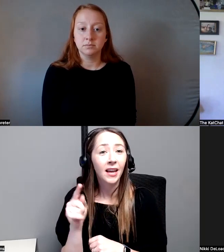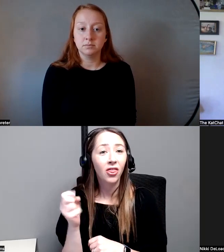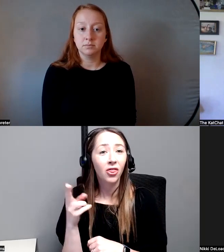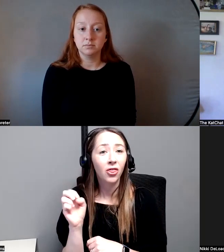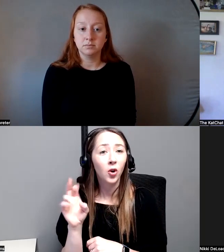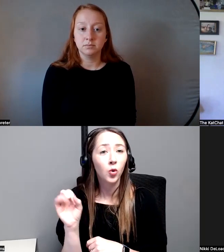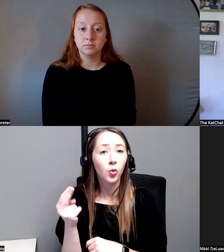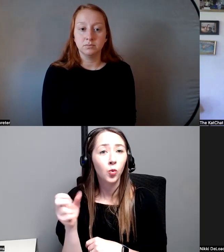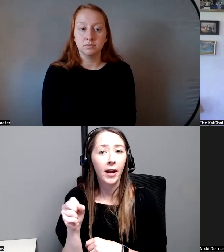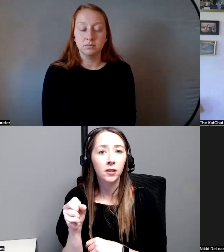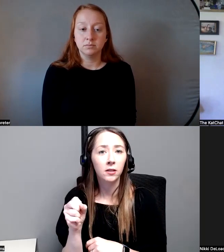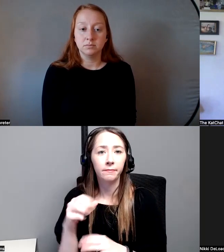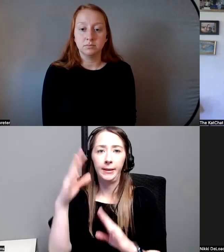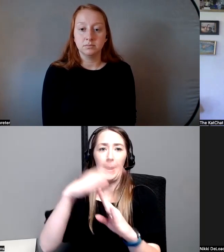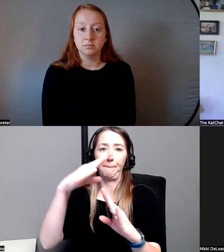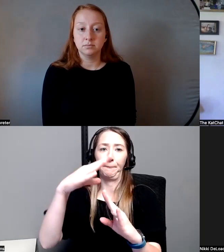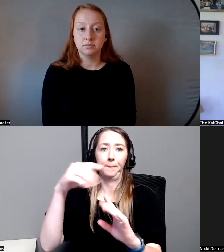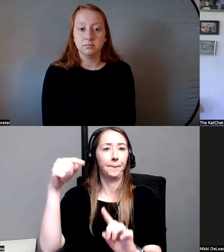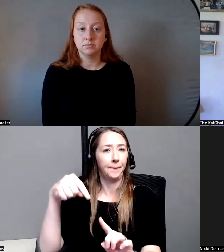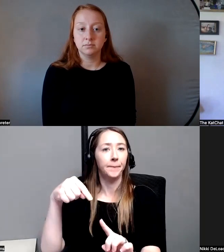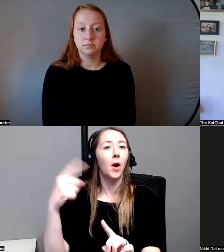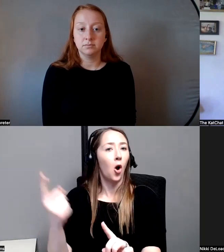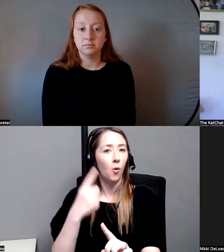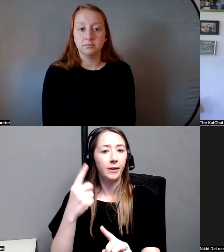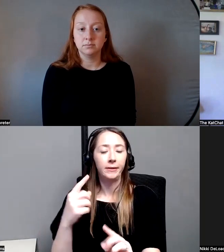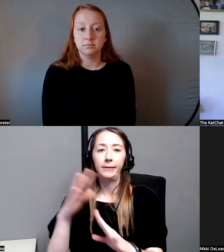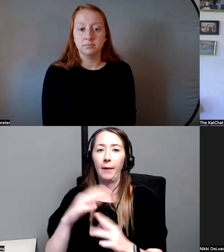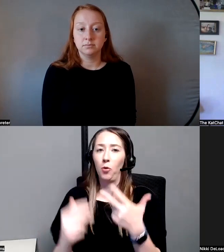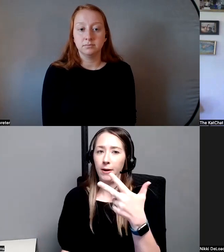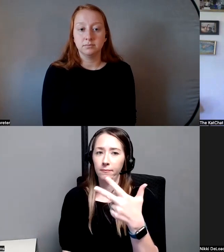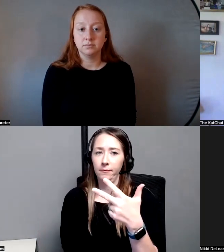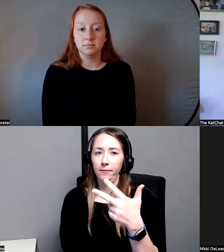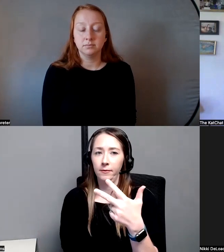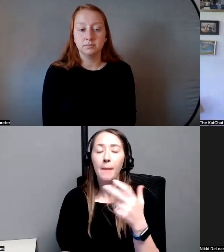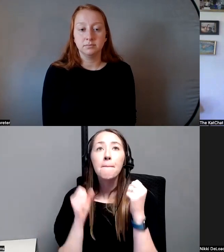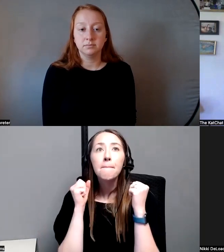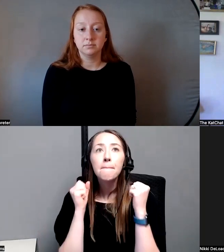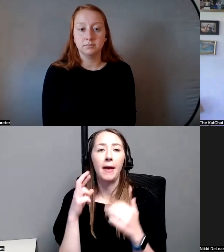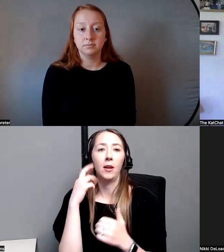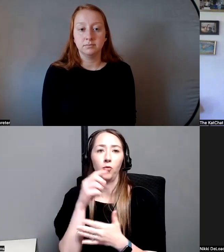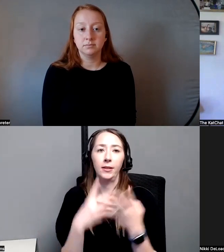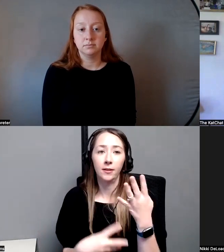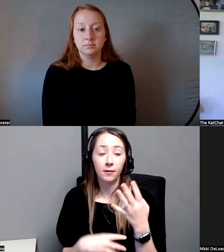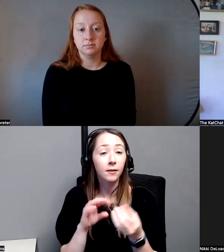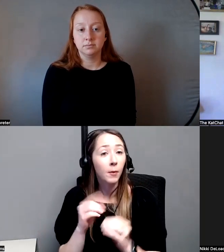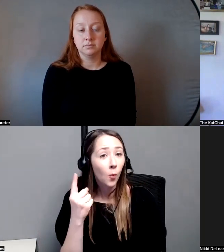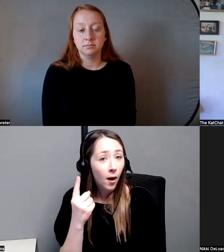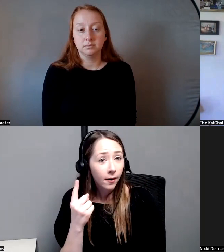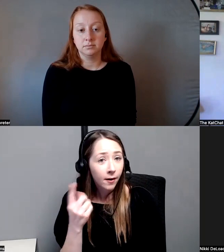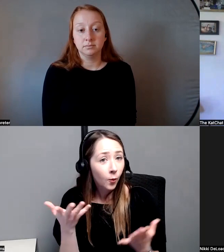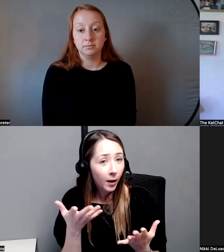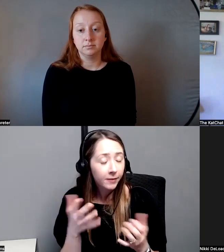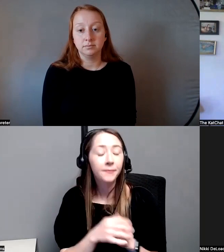is up in always in the top 3 for many reasons. Number one, I